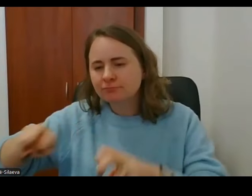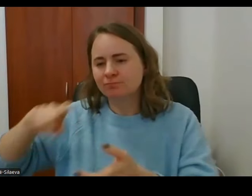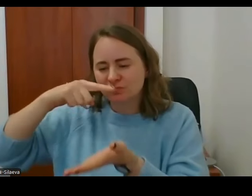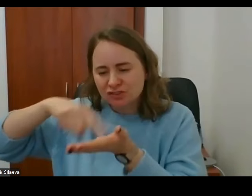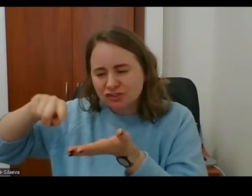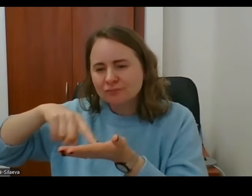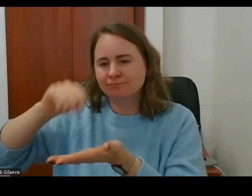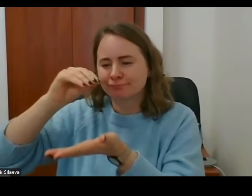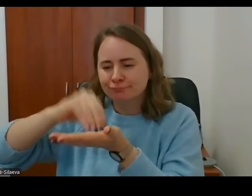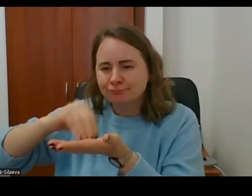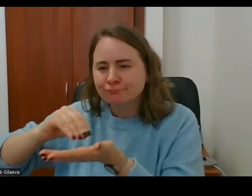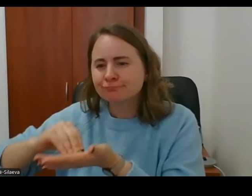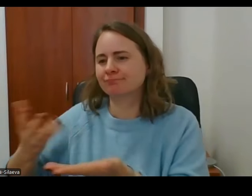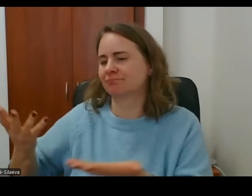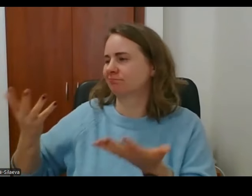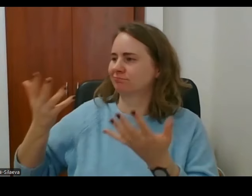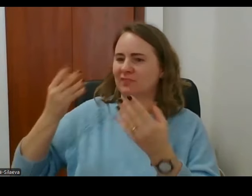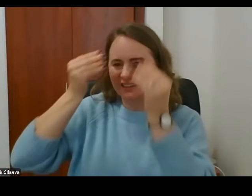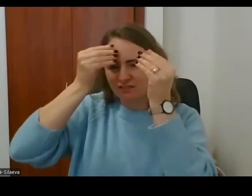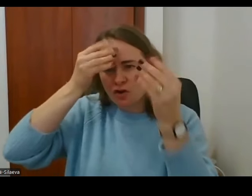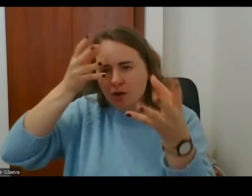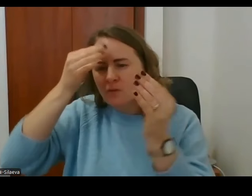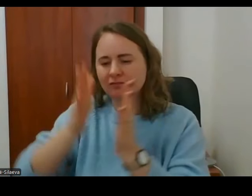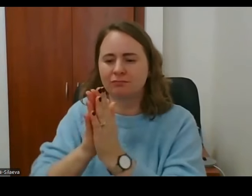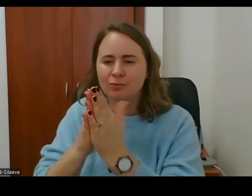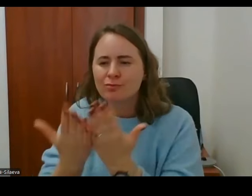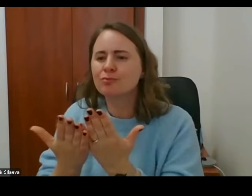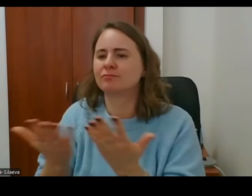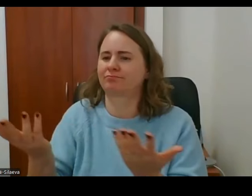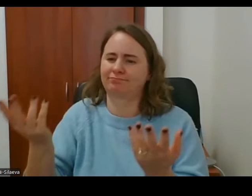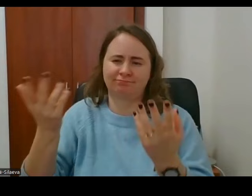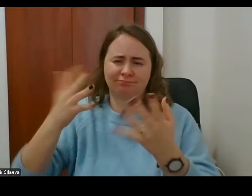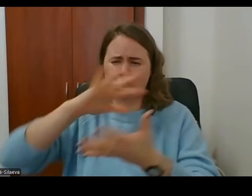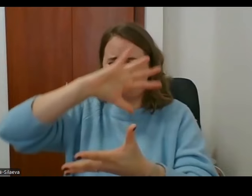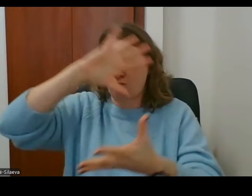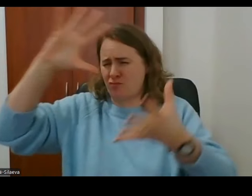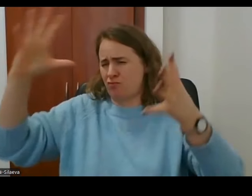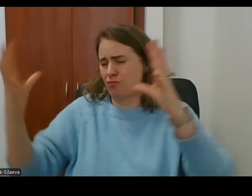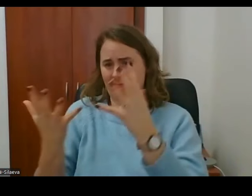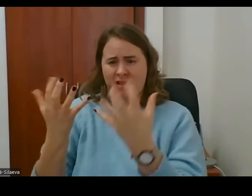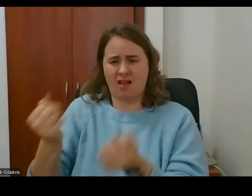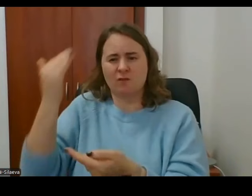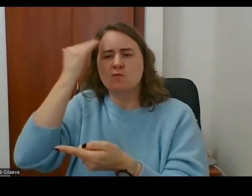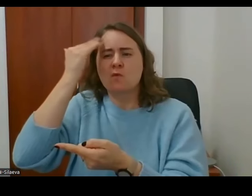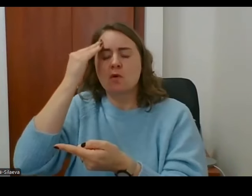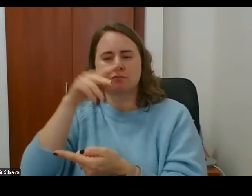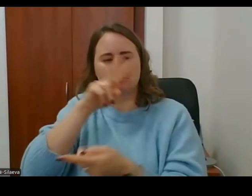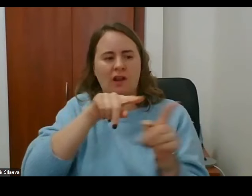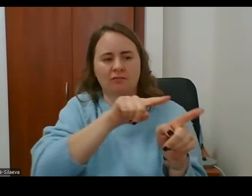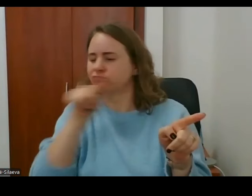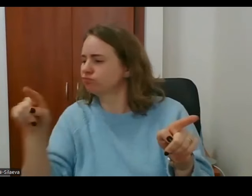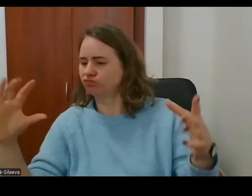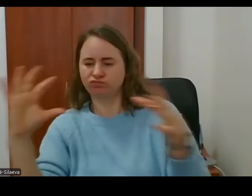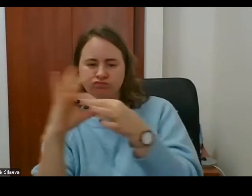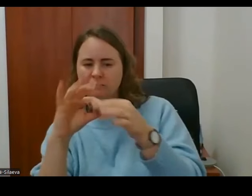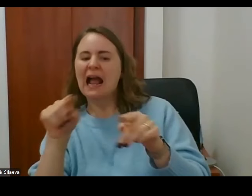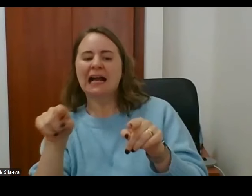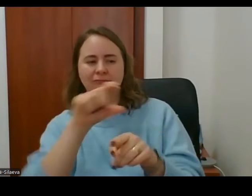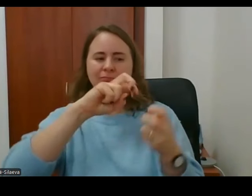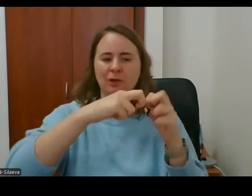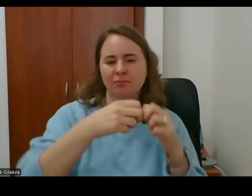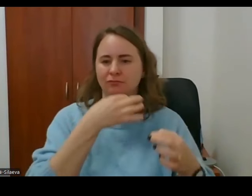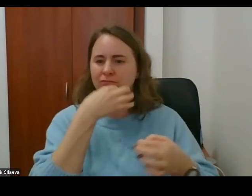language delays because a lot of studies were made and they have a lot of information, a lot of literature, and they all